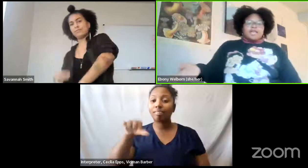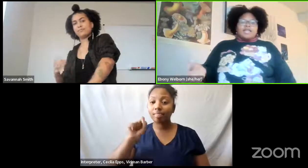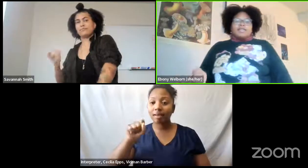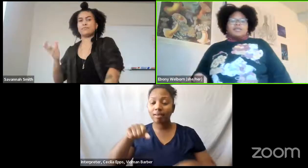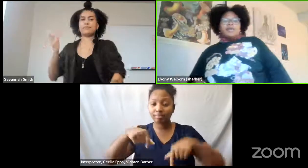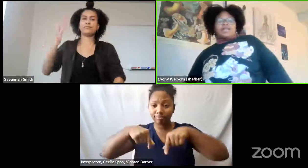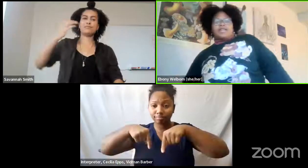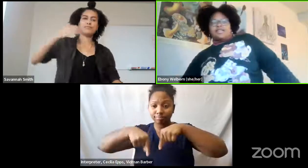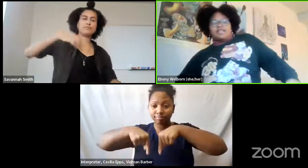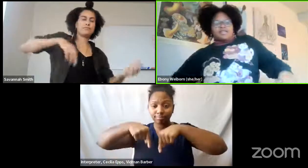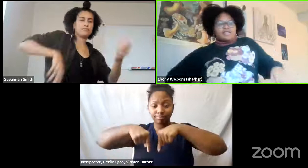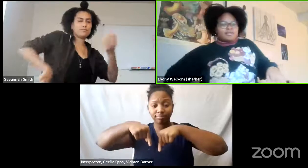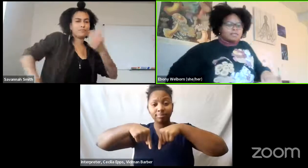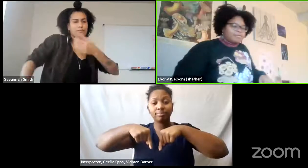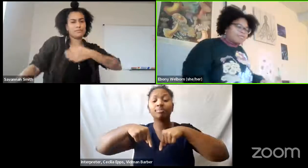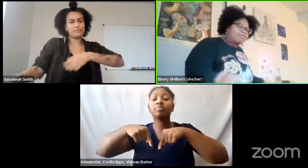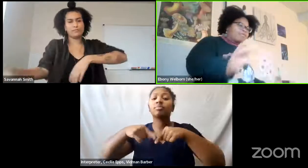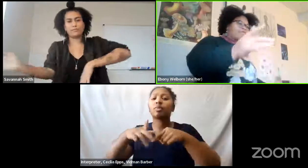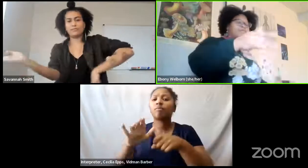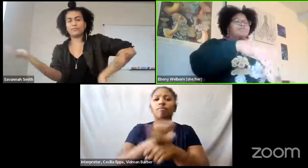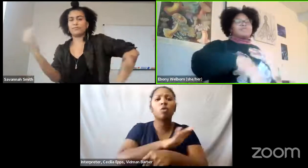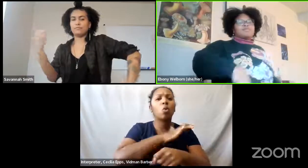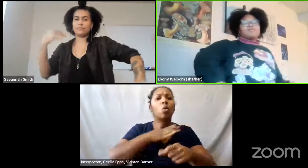external body experience.